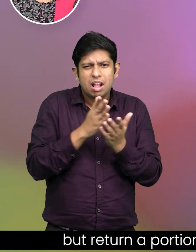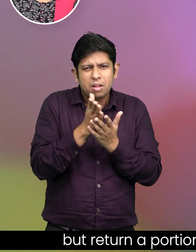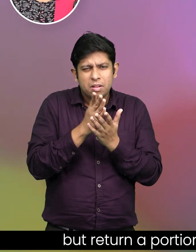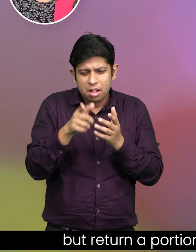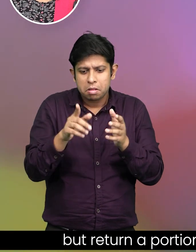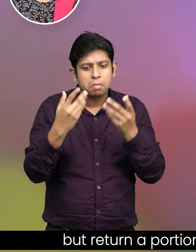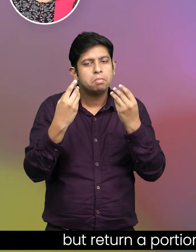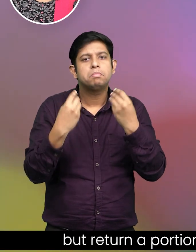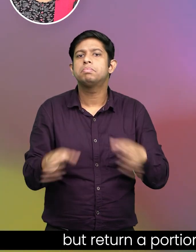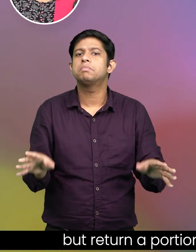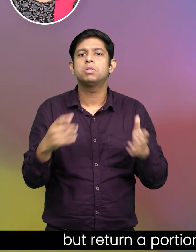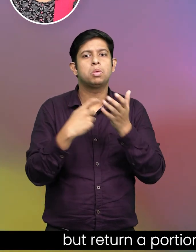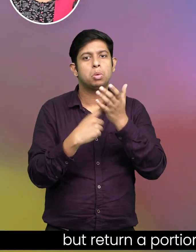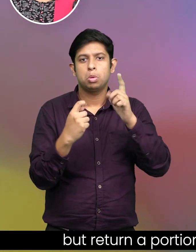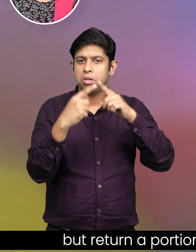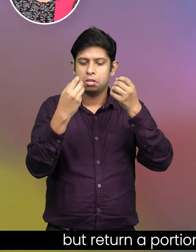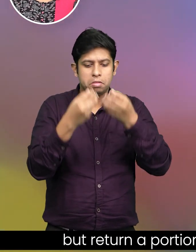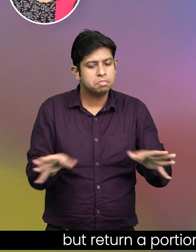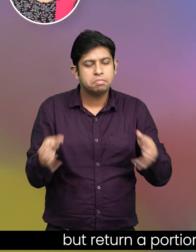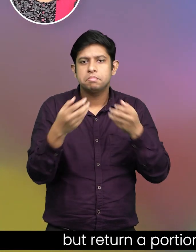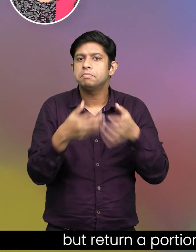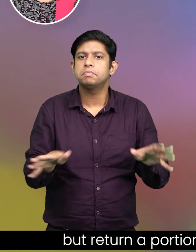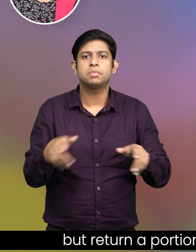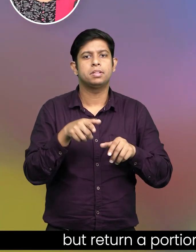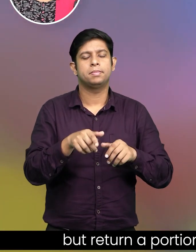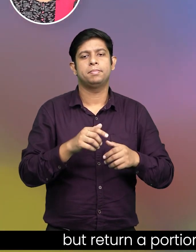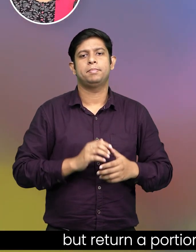secretion back into it.